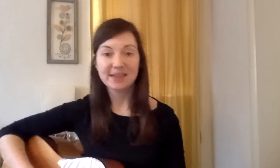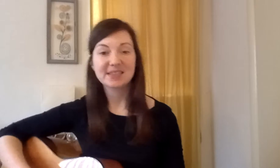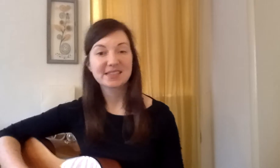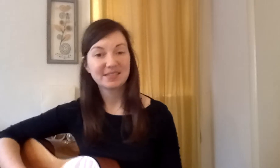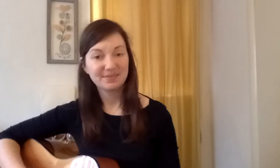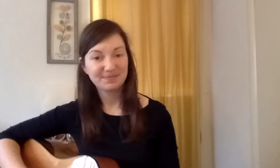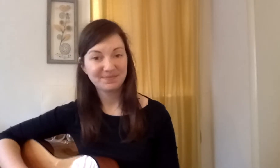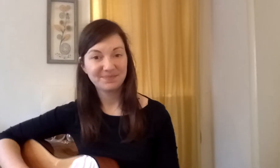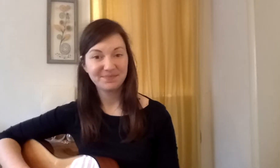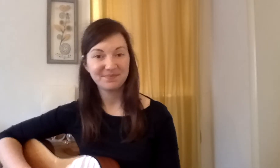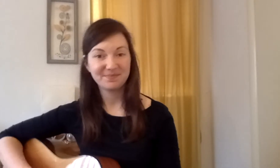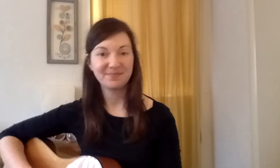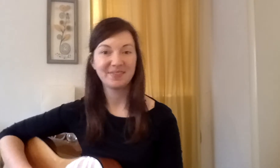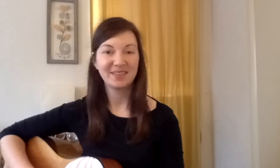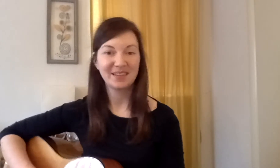pace.